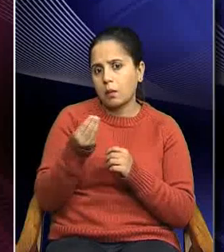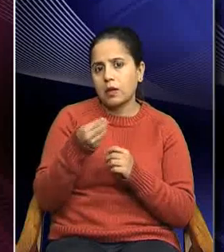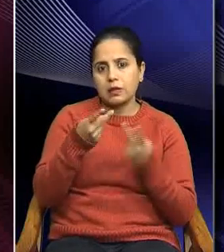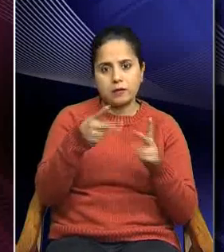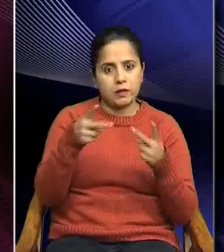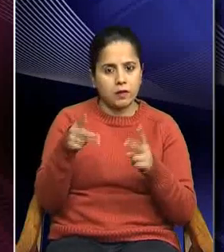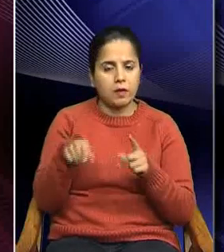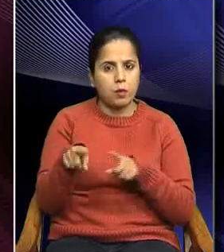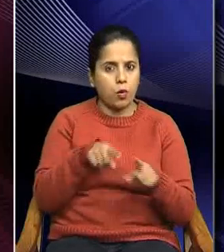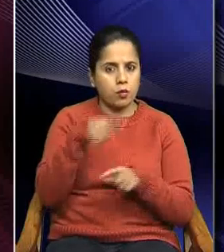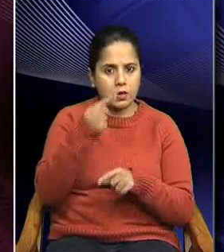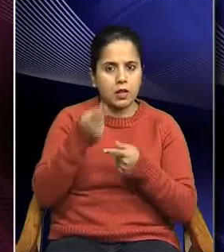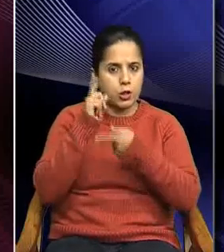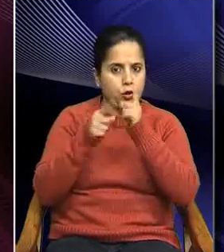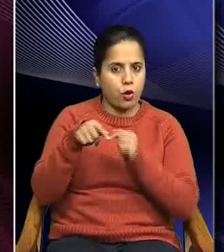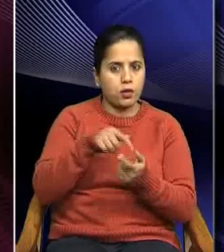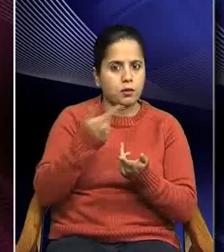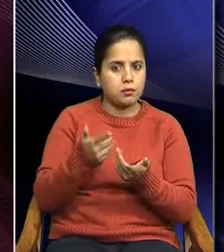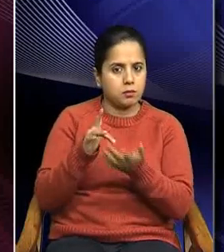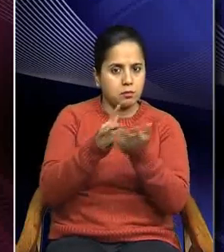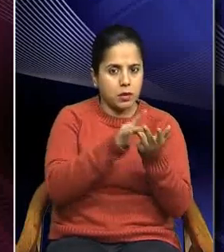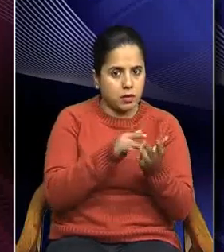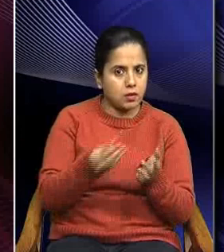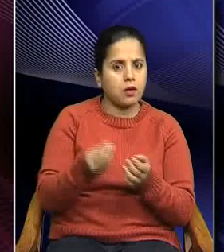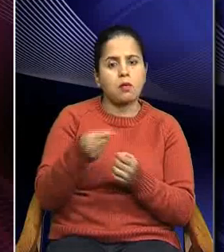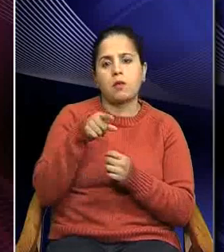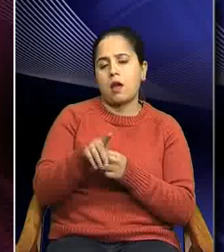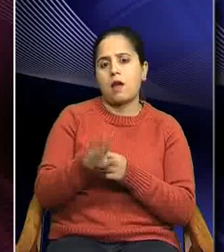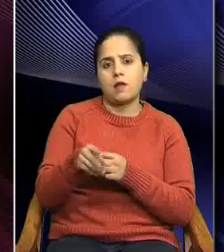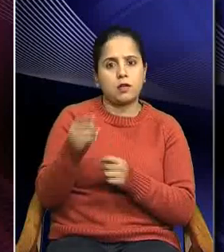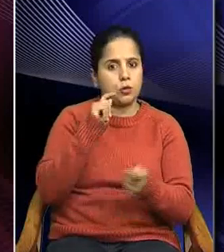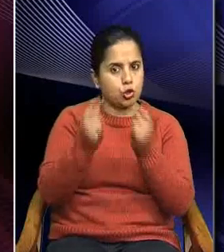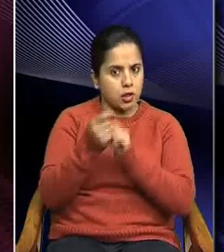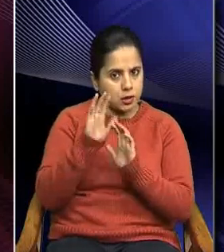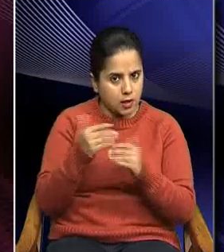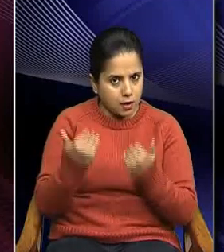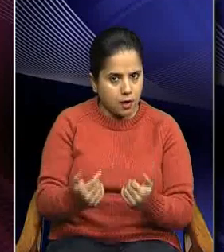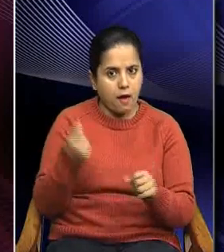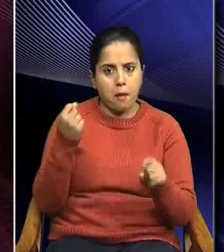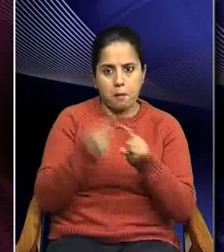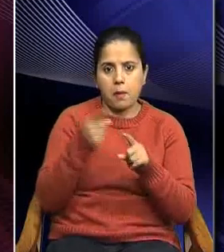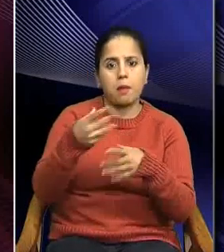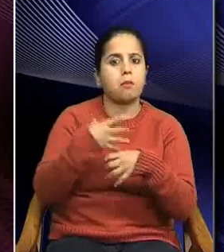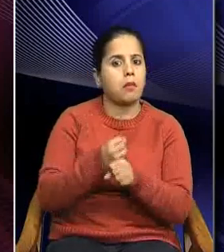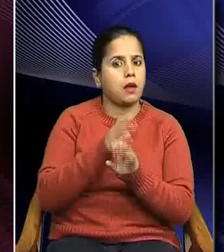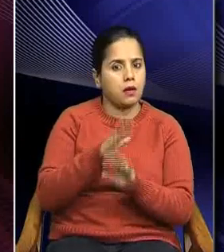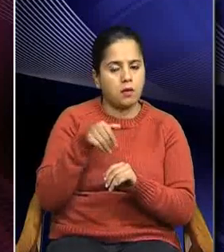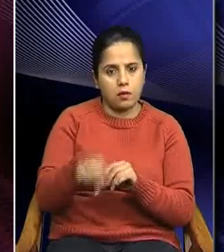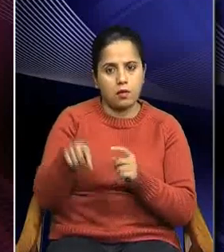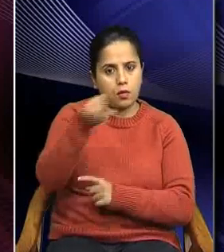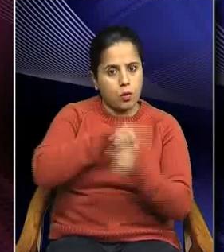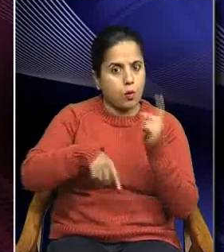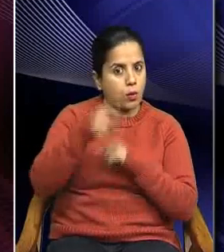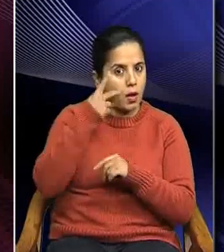you can say historical periods, there are several changes made to it, and they are interwoven